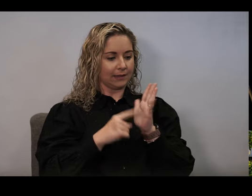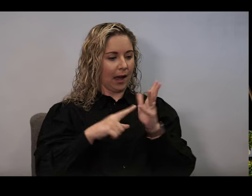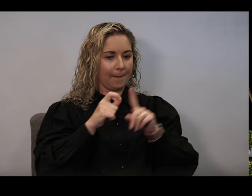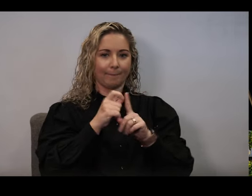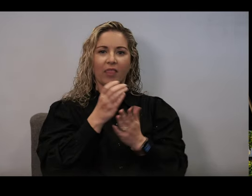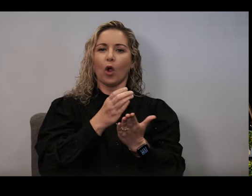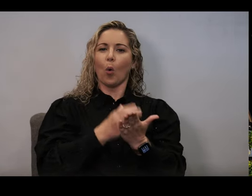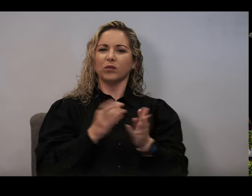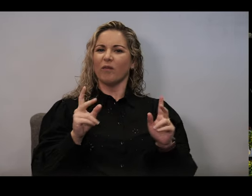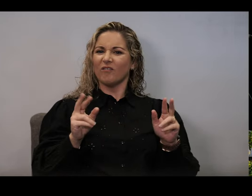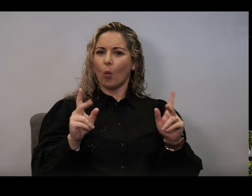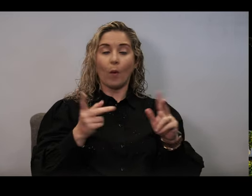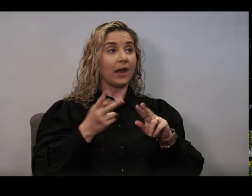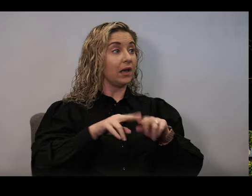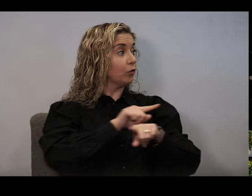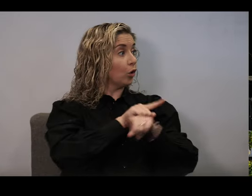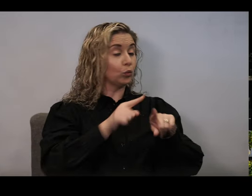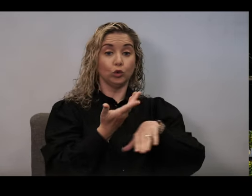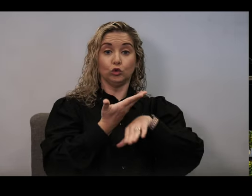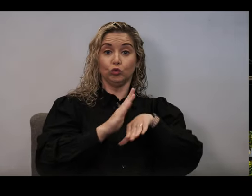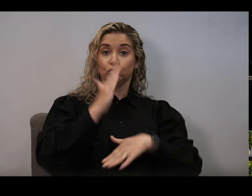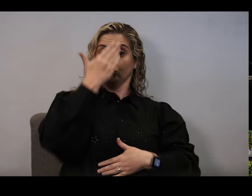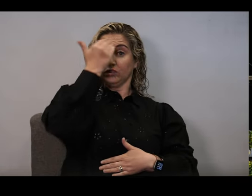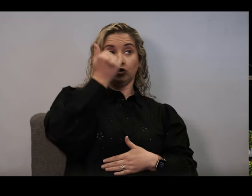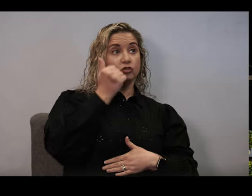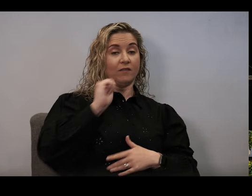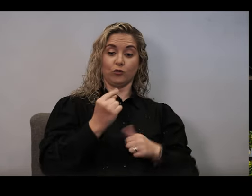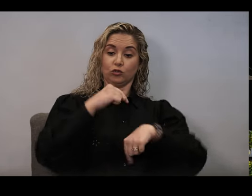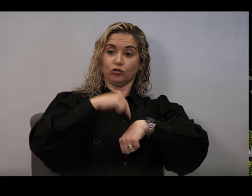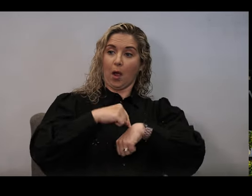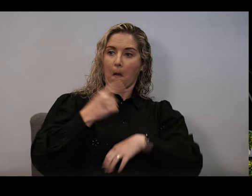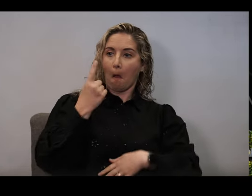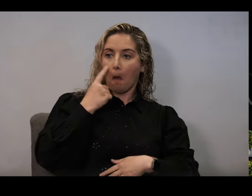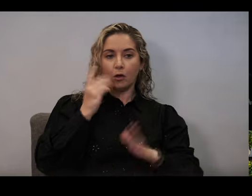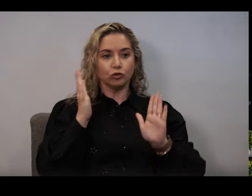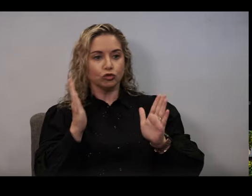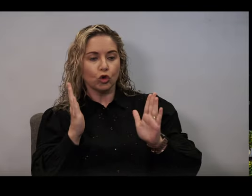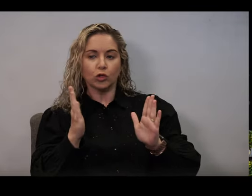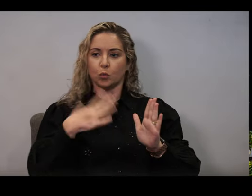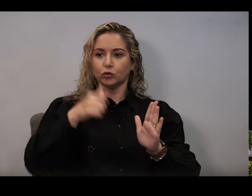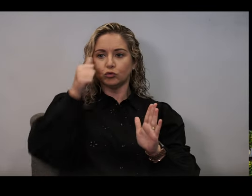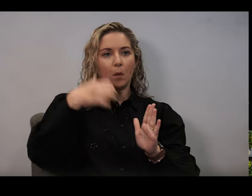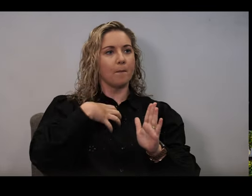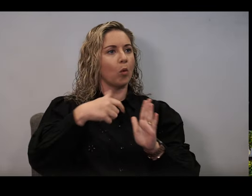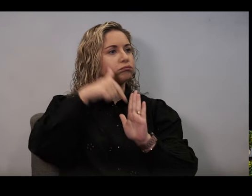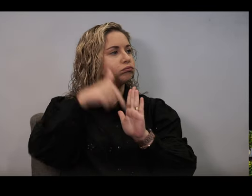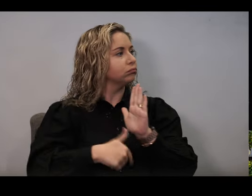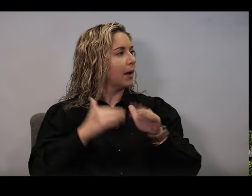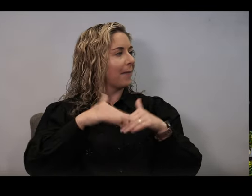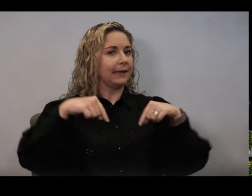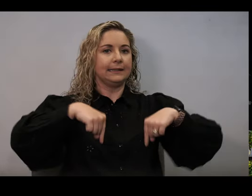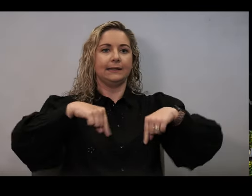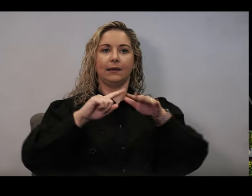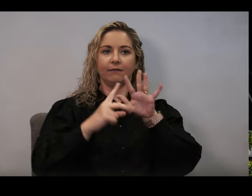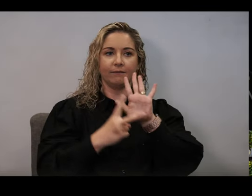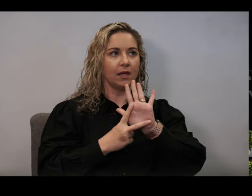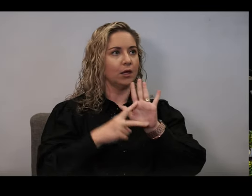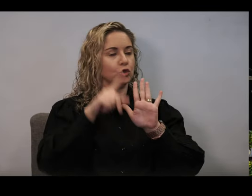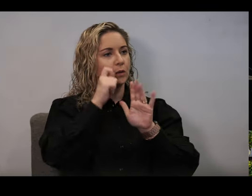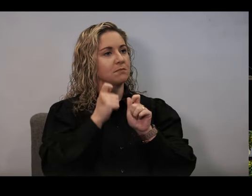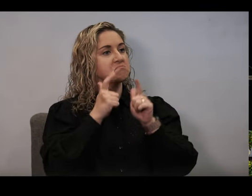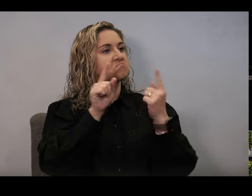church, but you want to do a few things, and those things might include connect into church life, connect and meet with